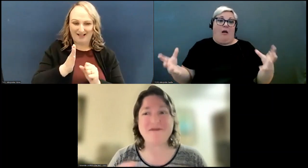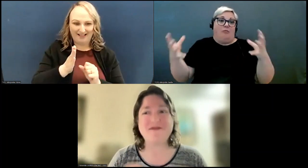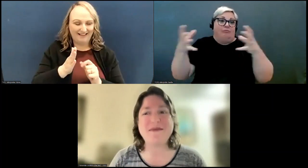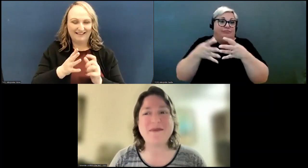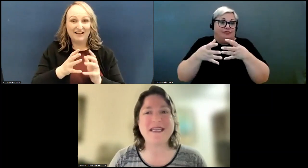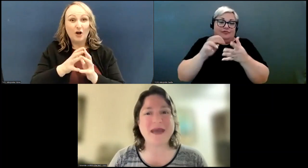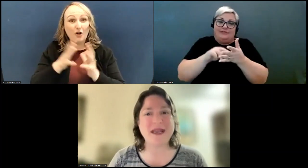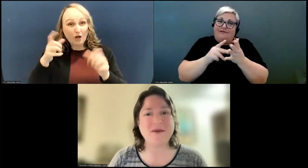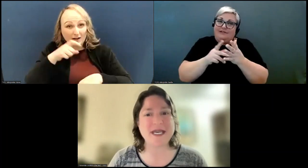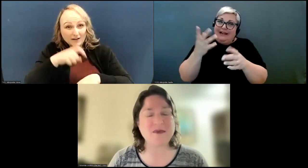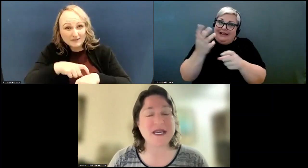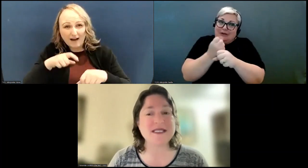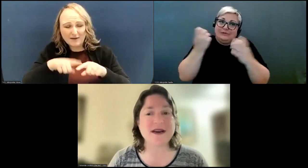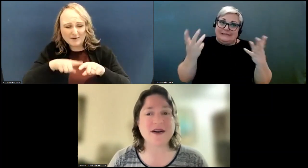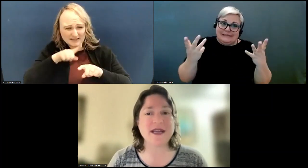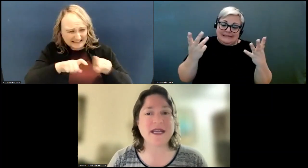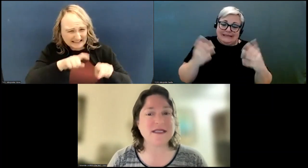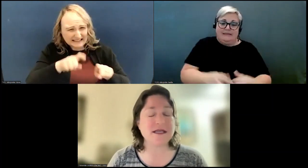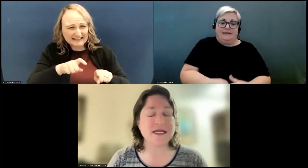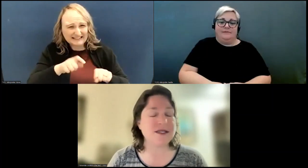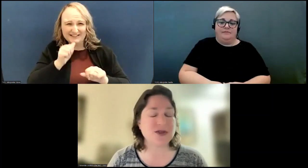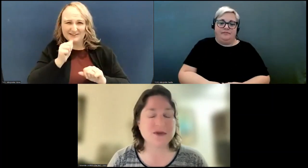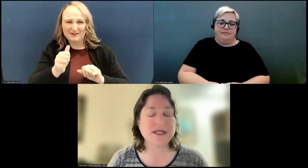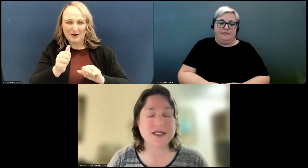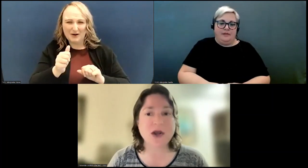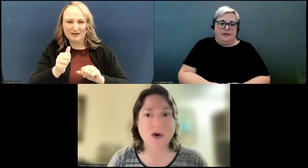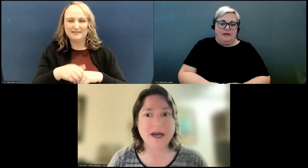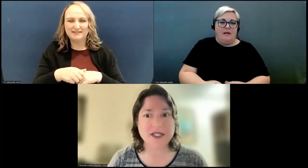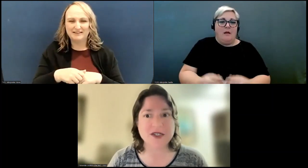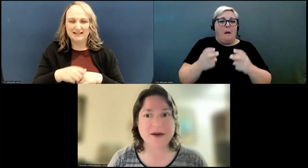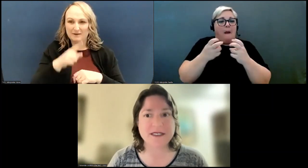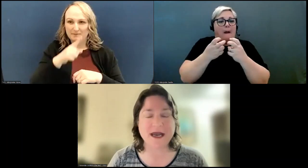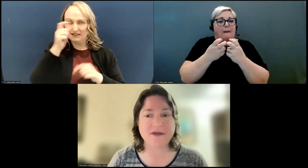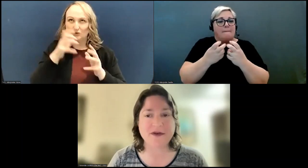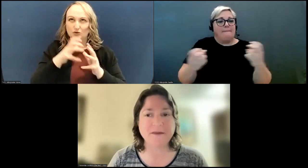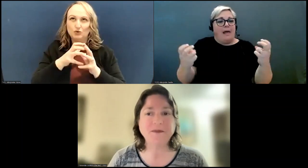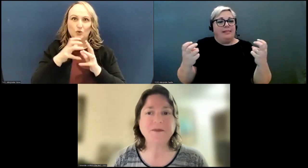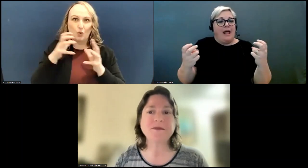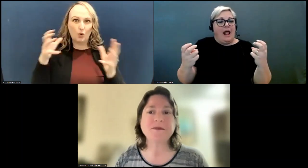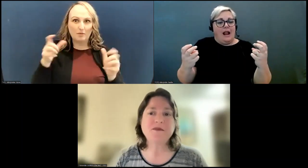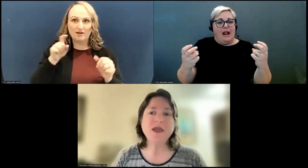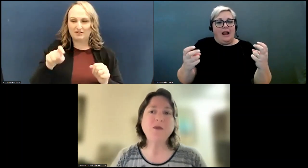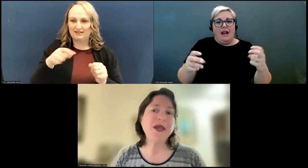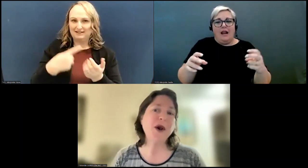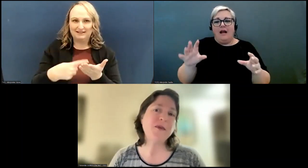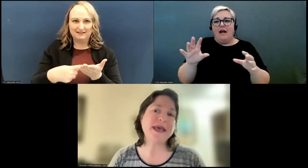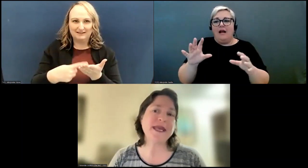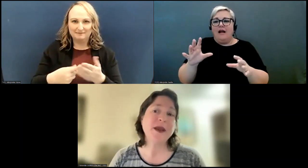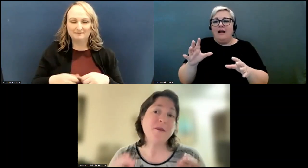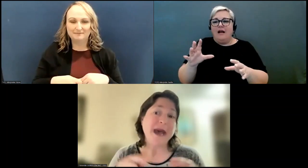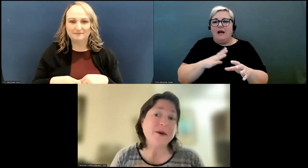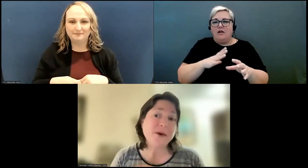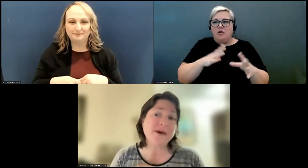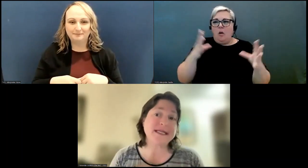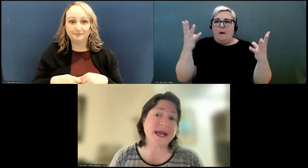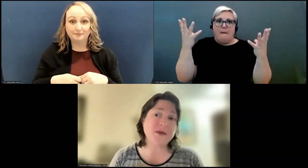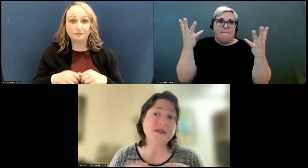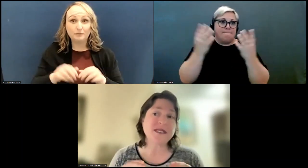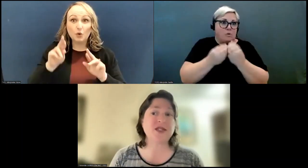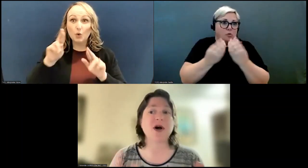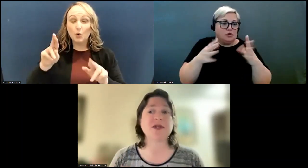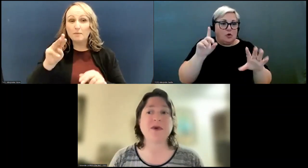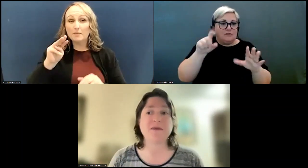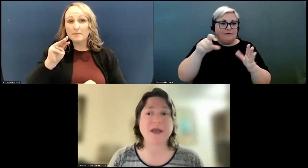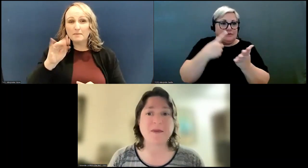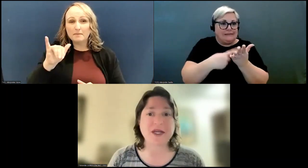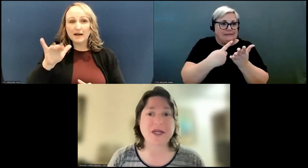to dive deep in many ways because there is truly so much ground to cover. We hope that micro examples